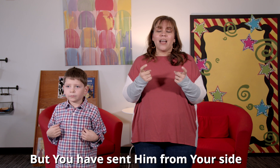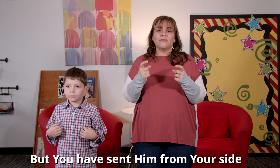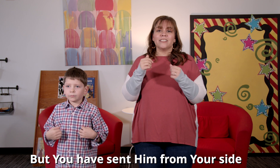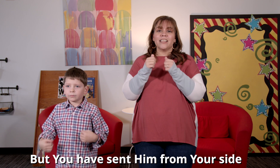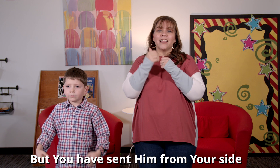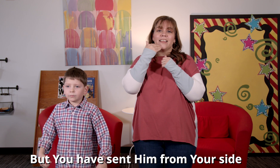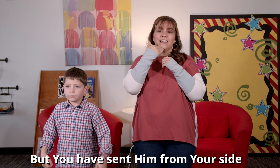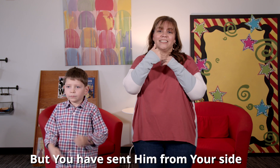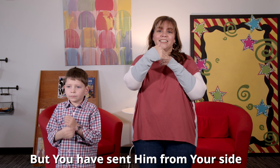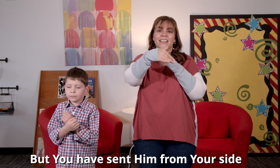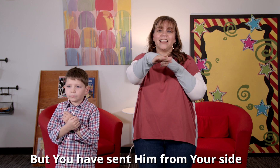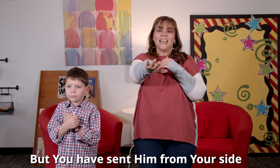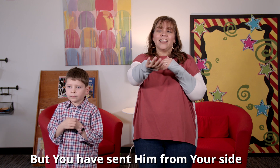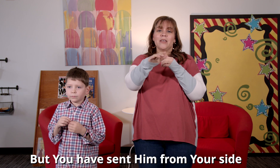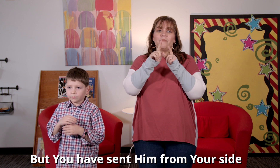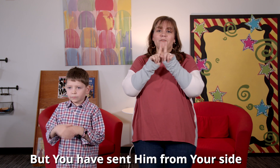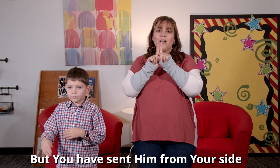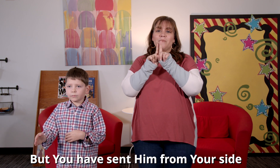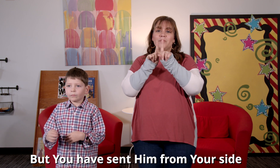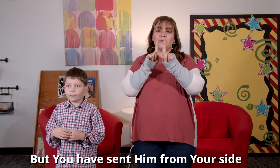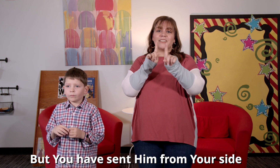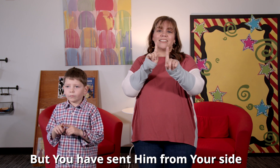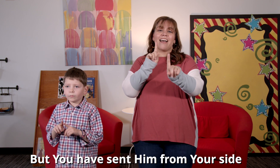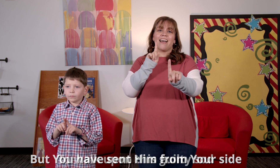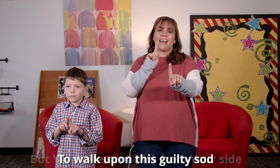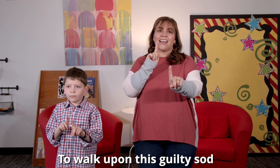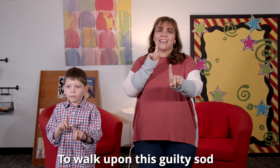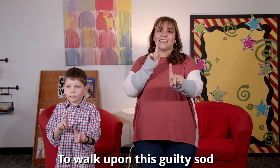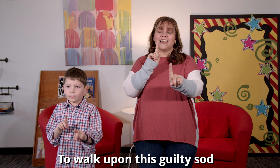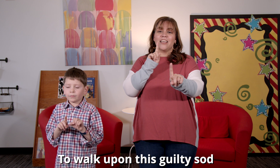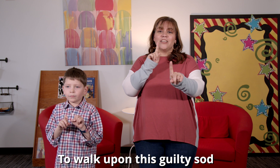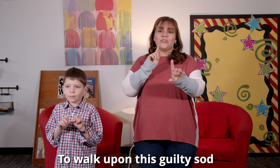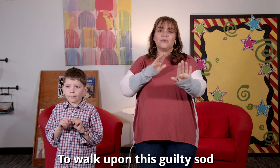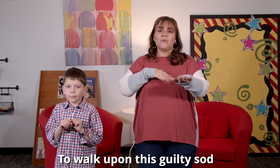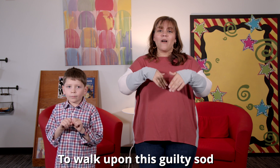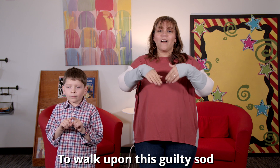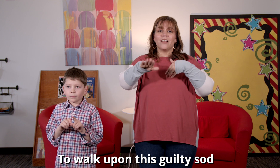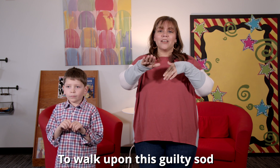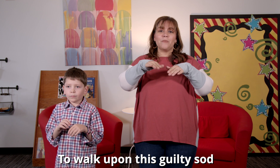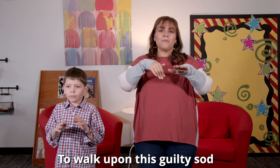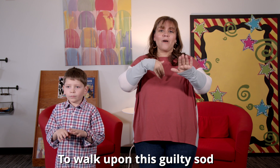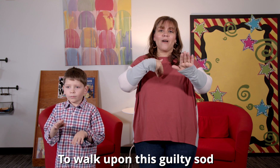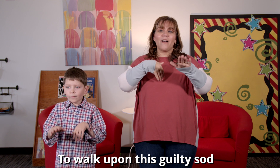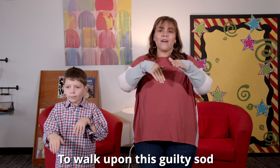have sent him from your side to walk